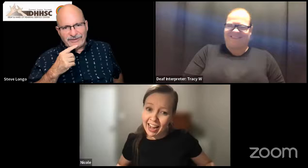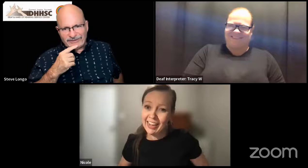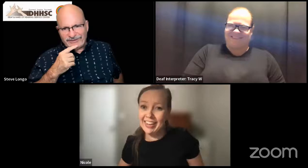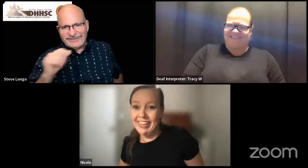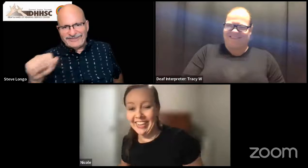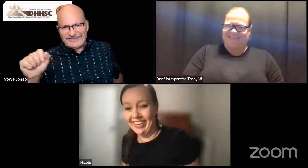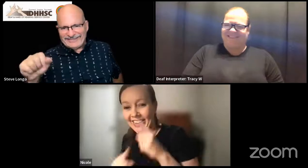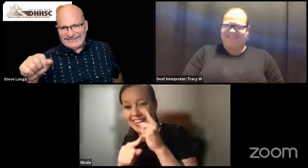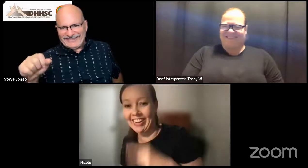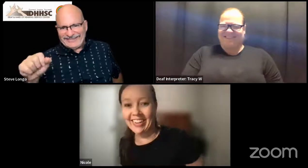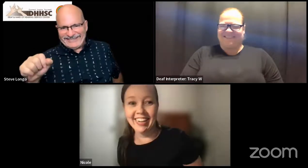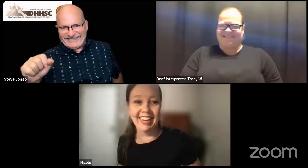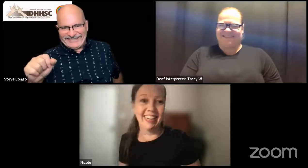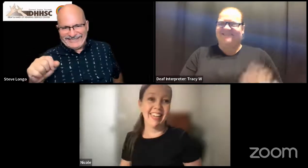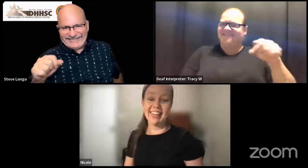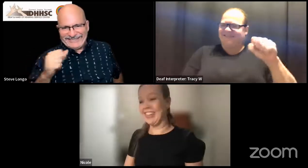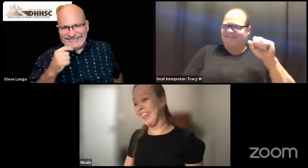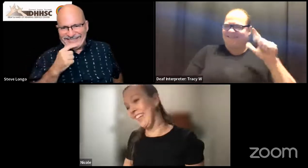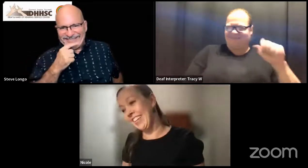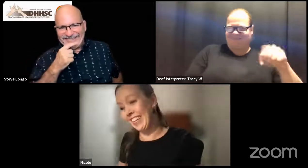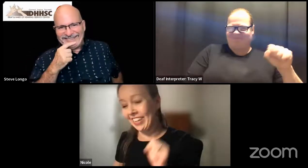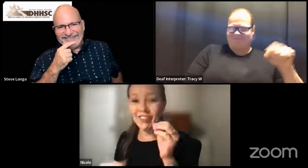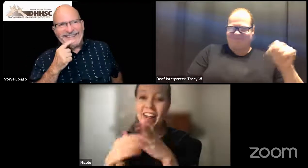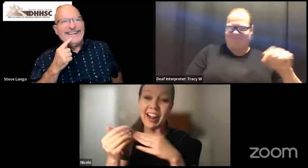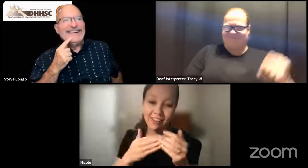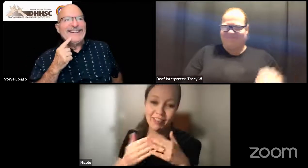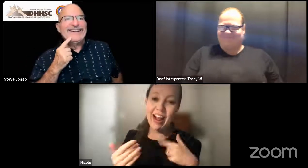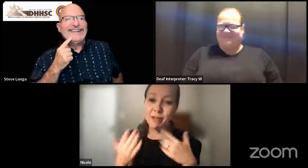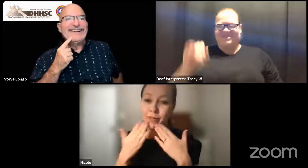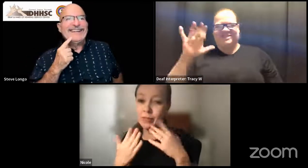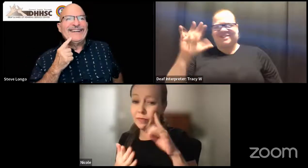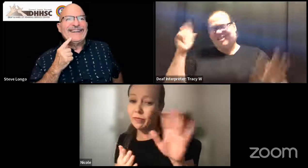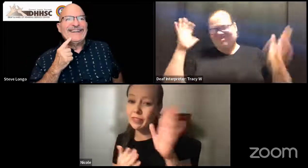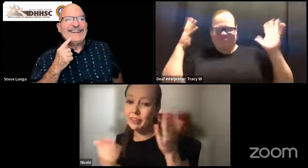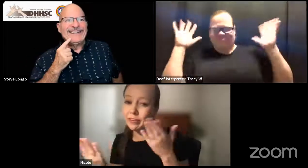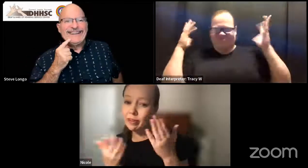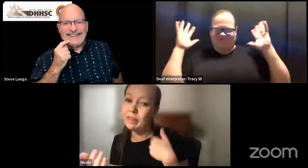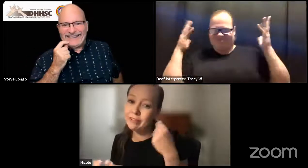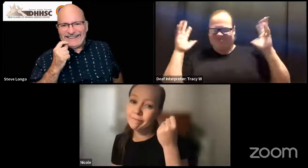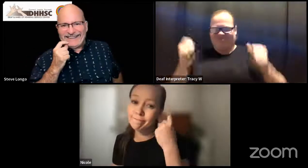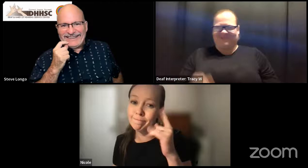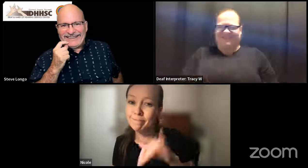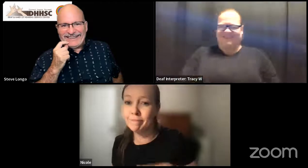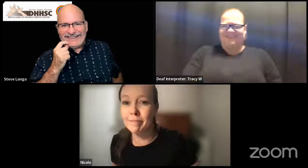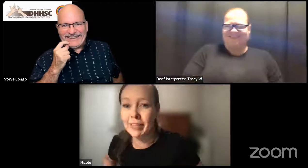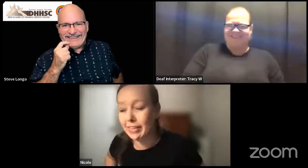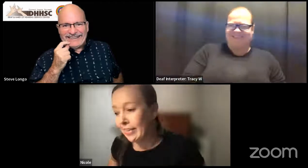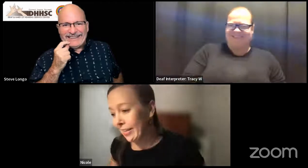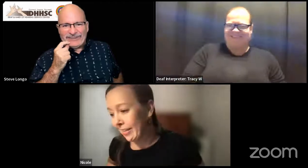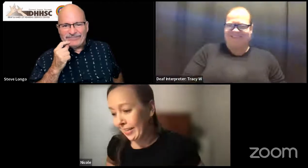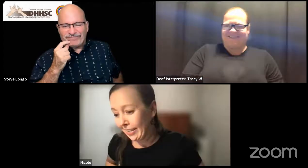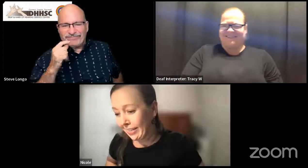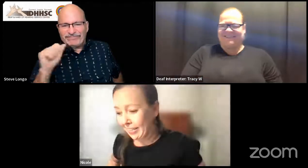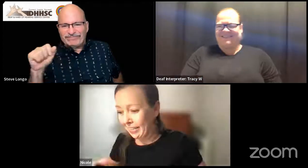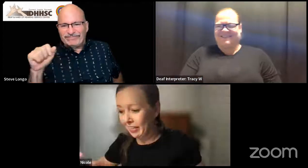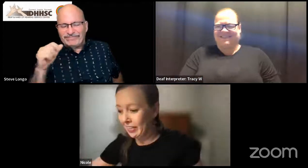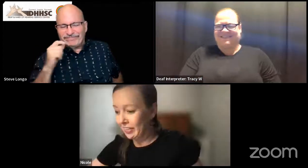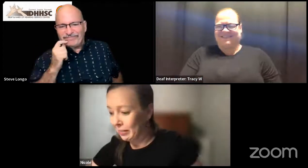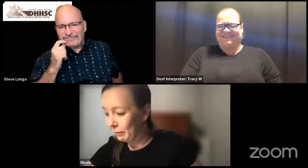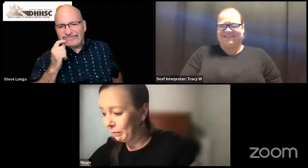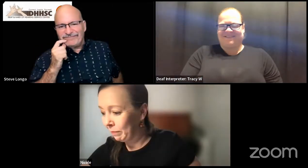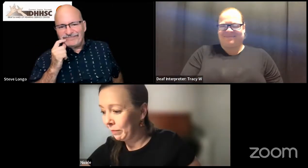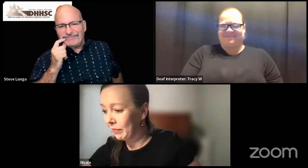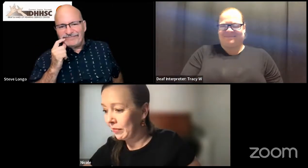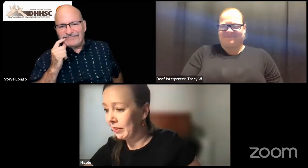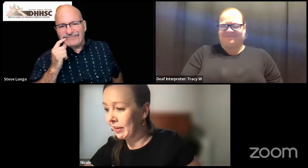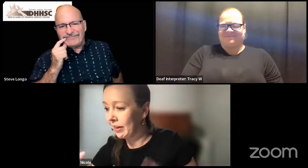Central California. We need to celebrate. Yes. So absolutely. Celebration. And I'm grateful for